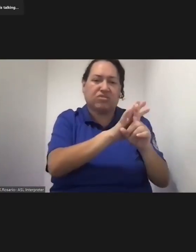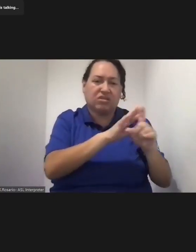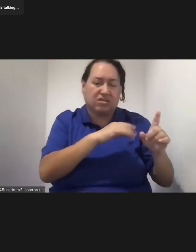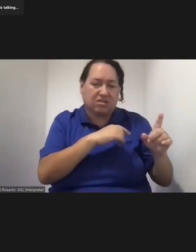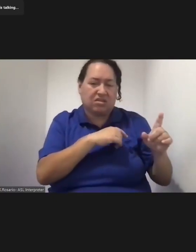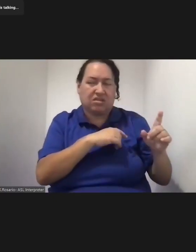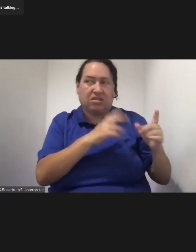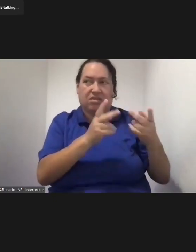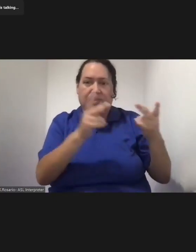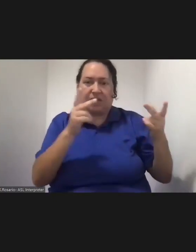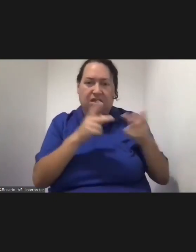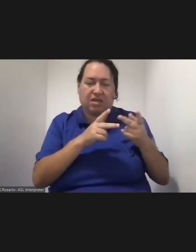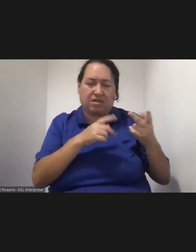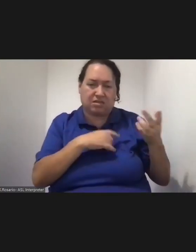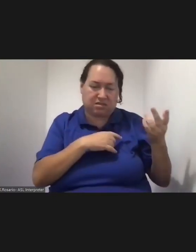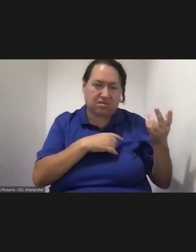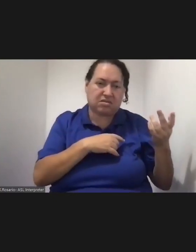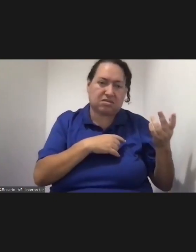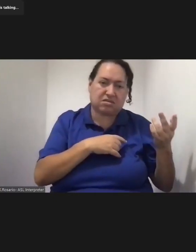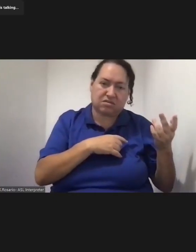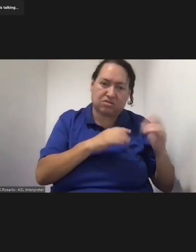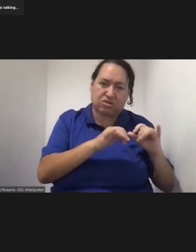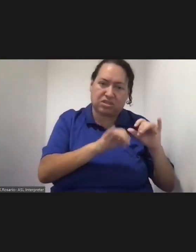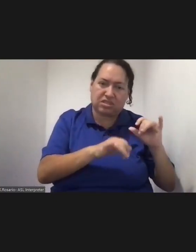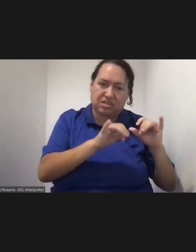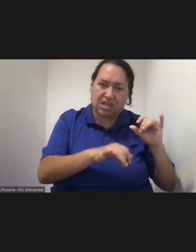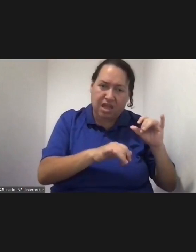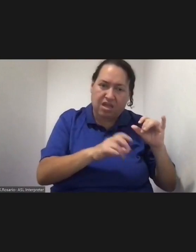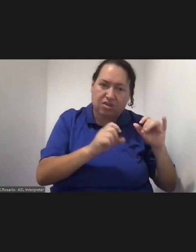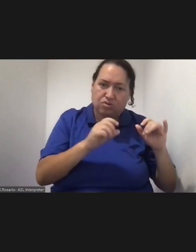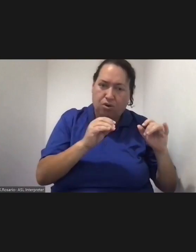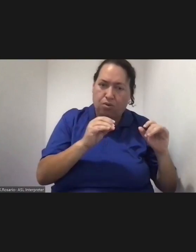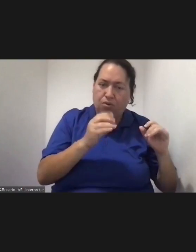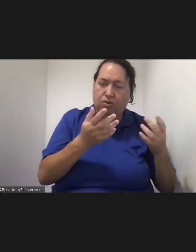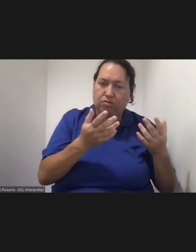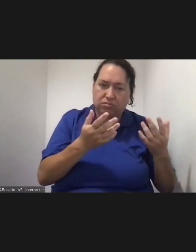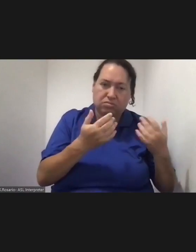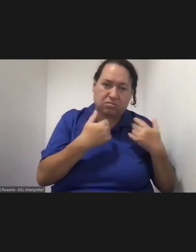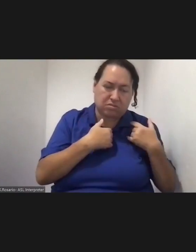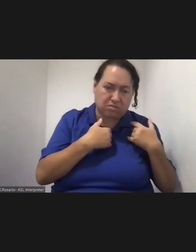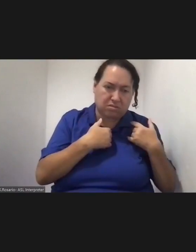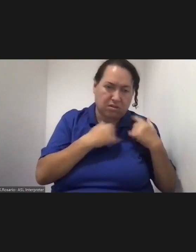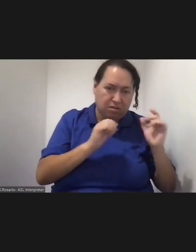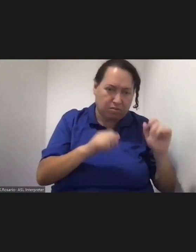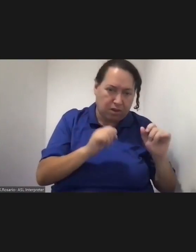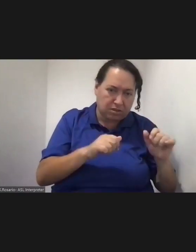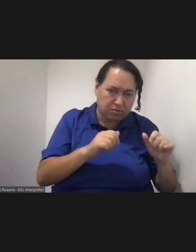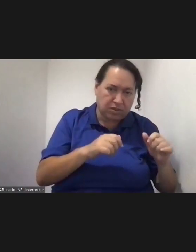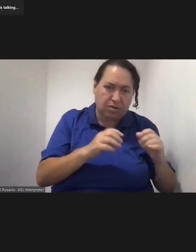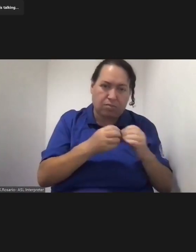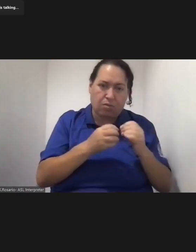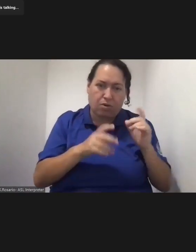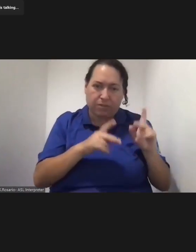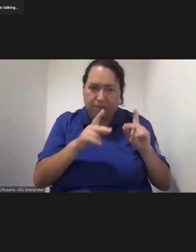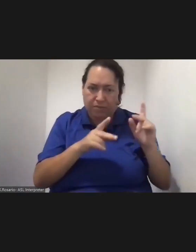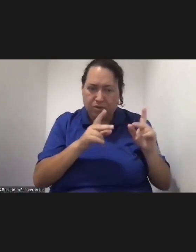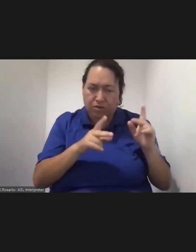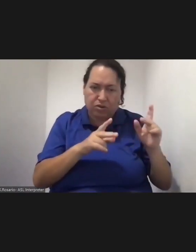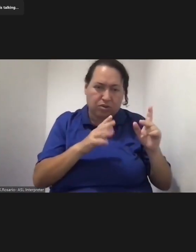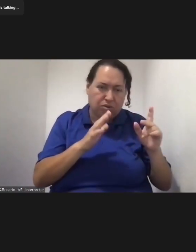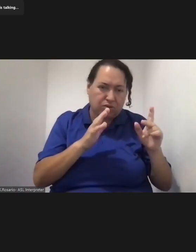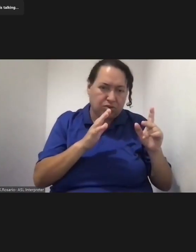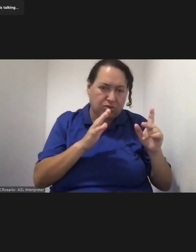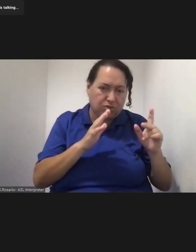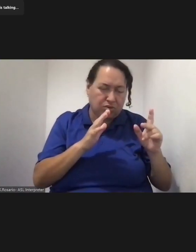for locals. So there is a possibility that more people will be